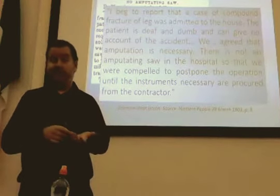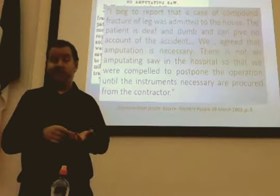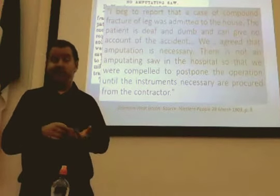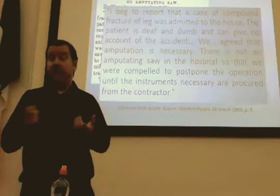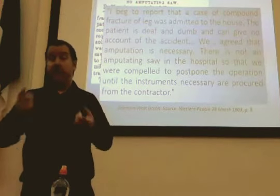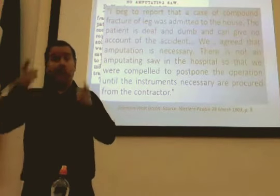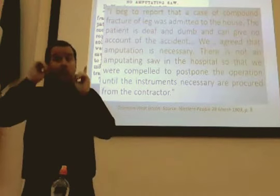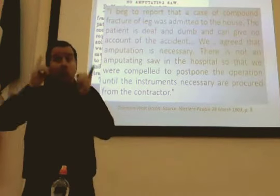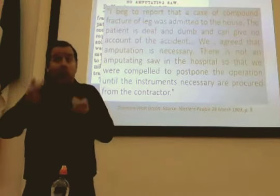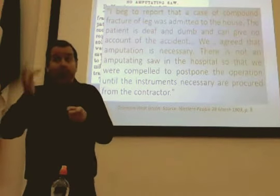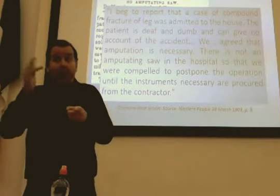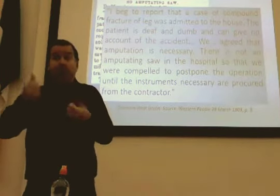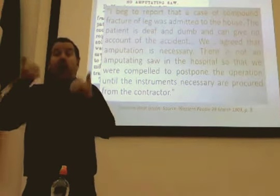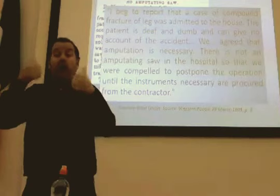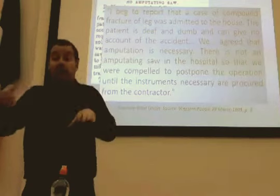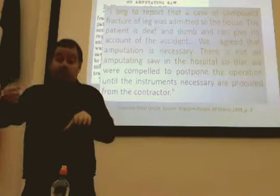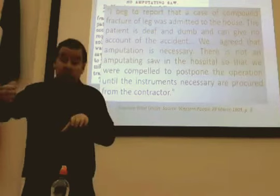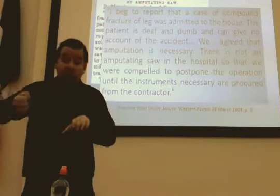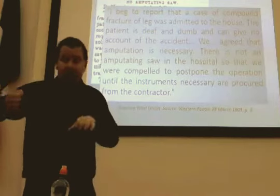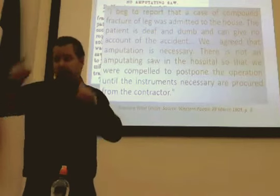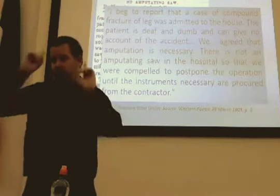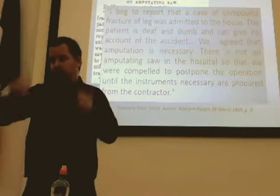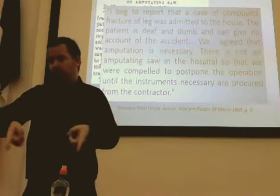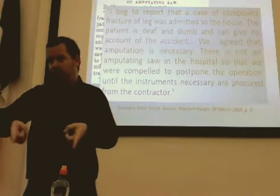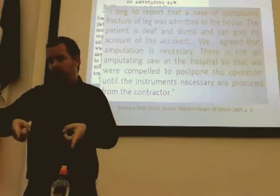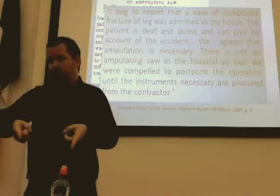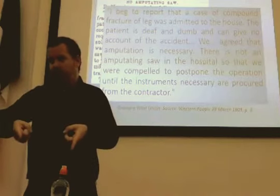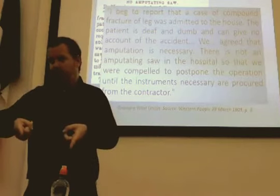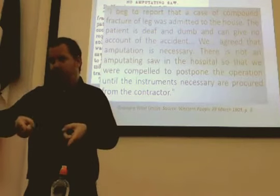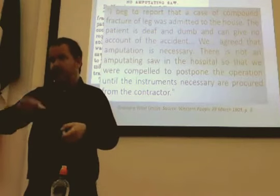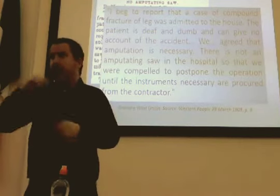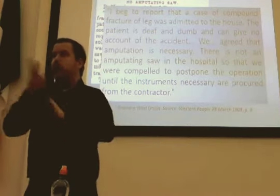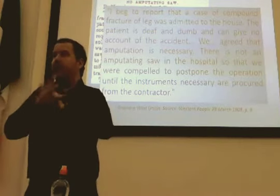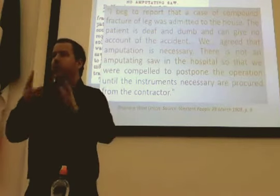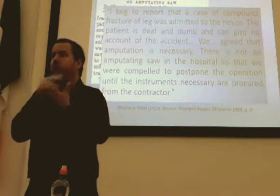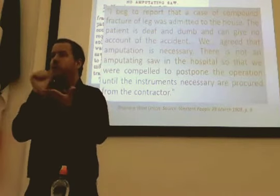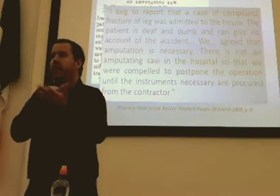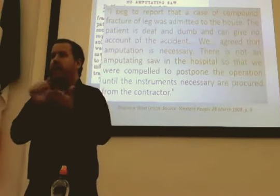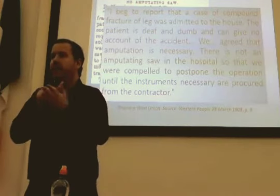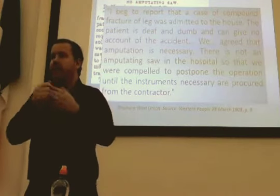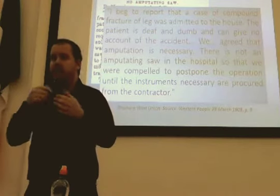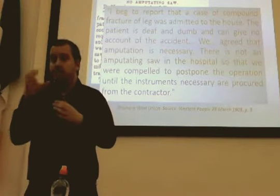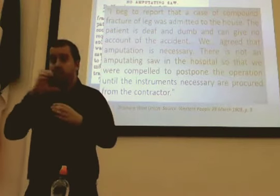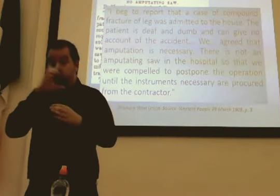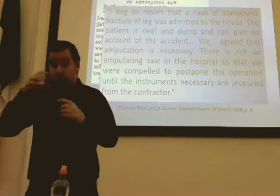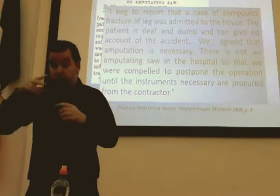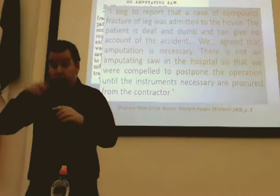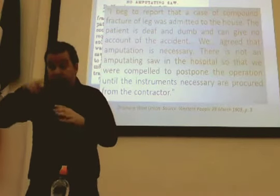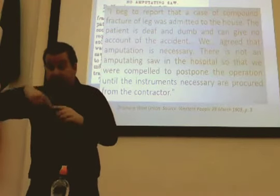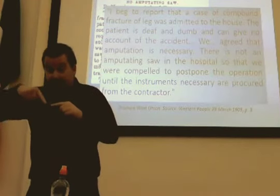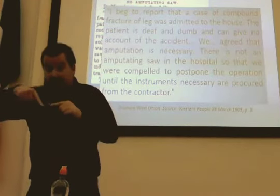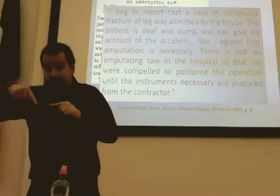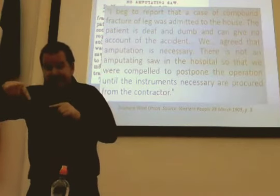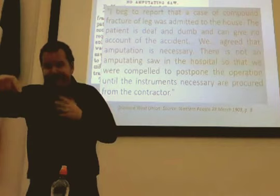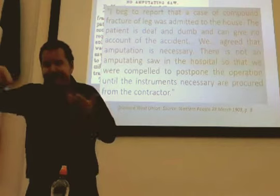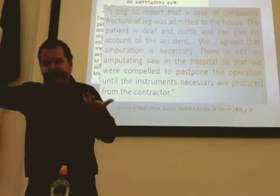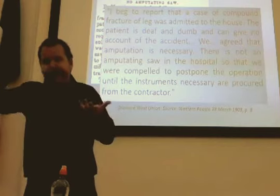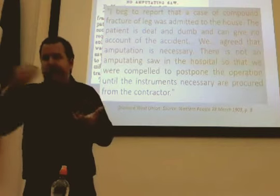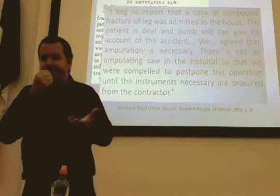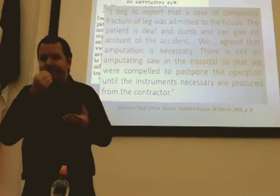administer to amputate the leg. So we don't know if it actually happened at the end, because maybe next week's newspaper I